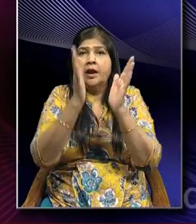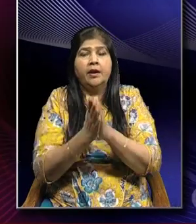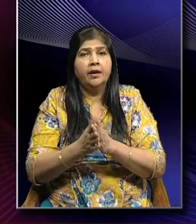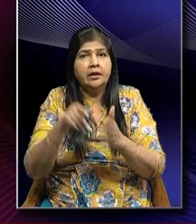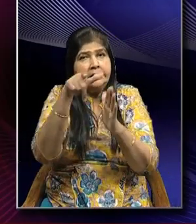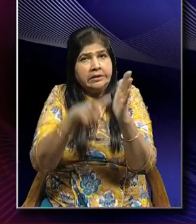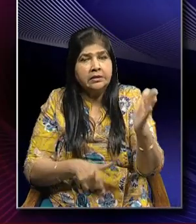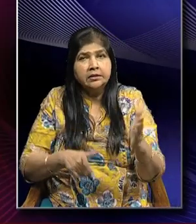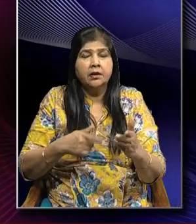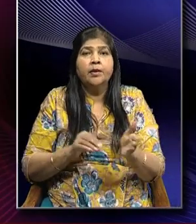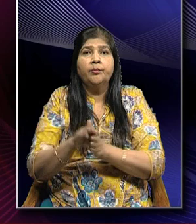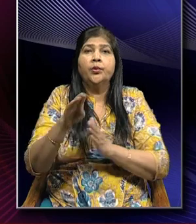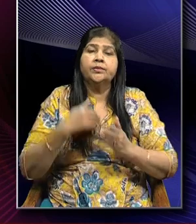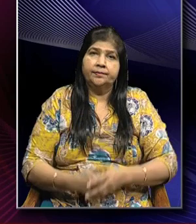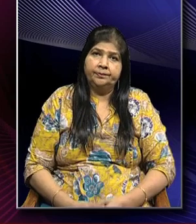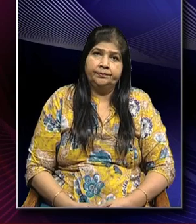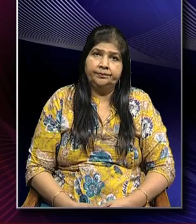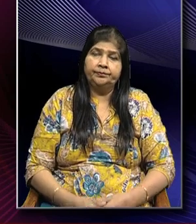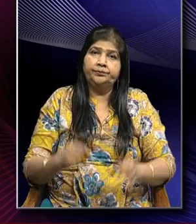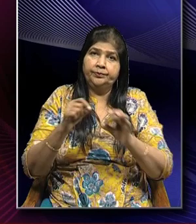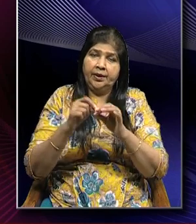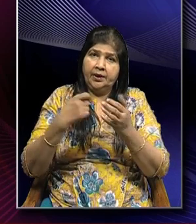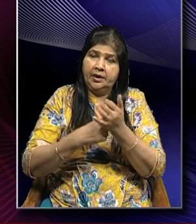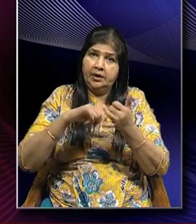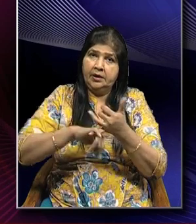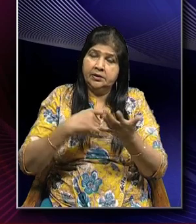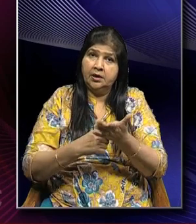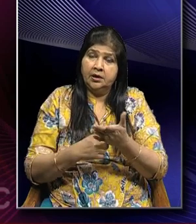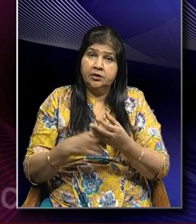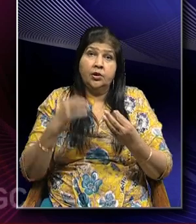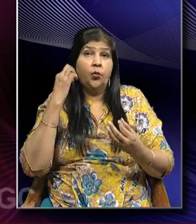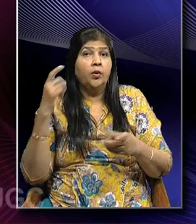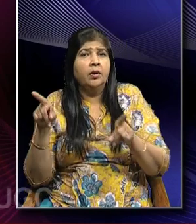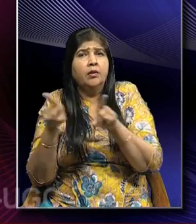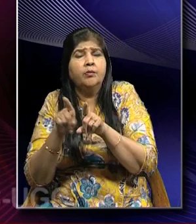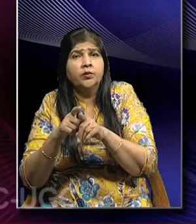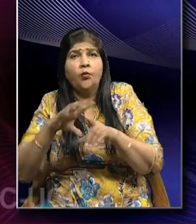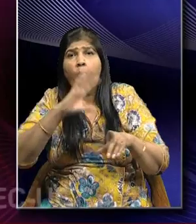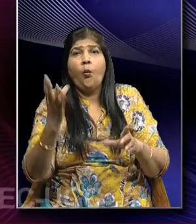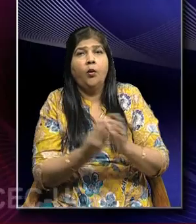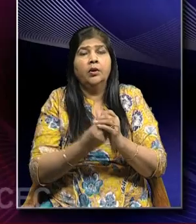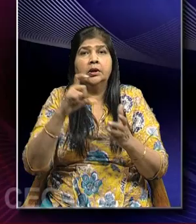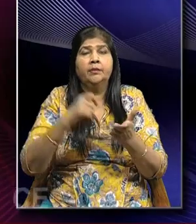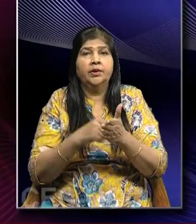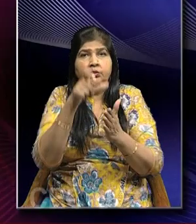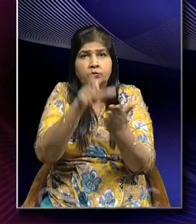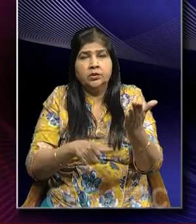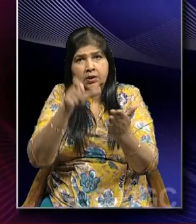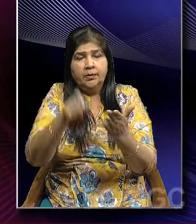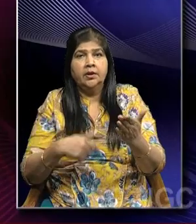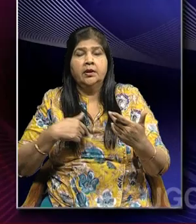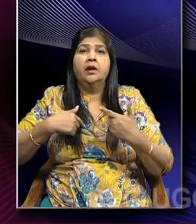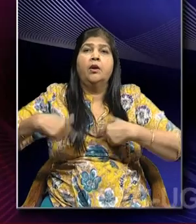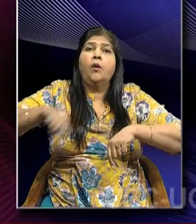and process. BRSR is a golden opportunity for all the companies to streamline their systems,